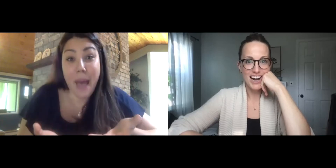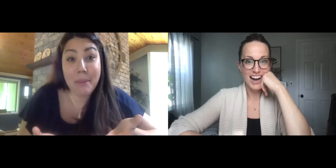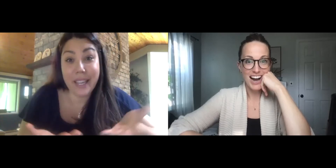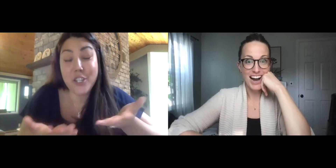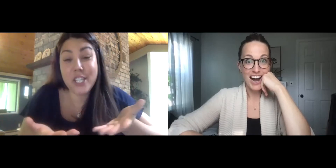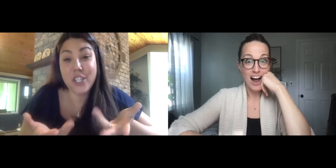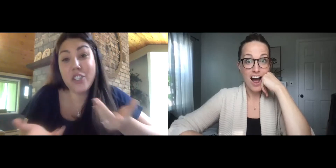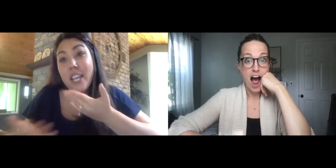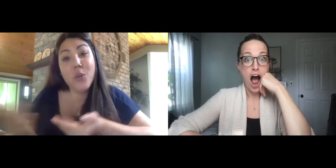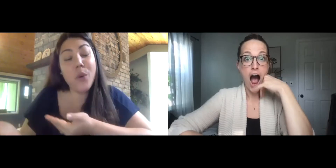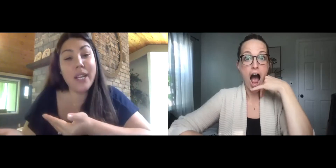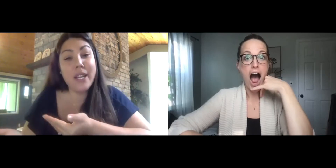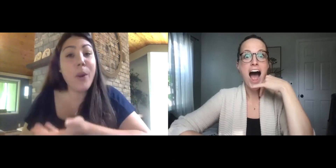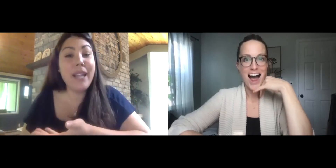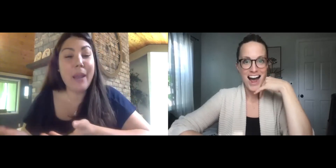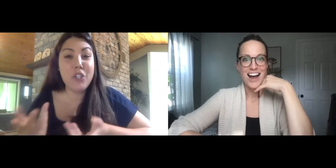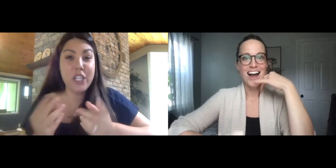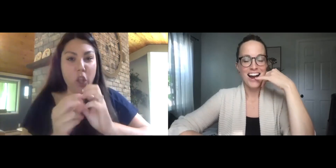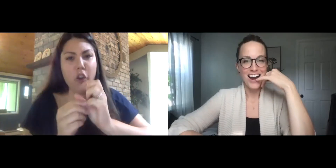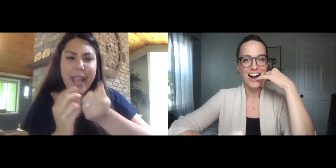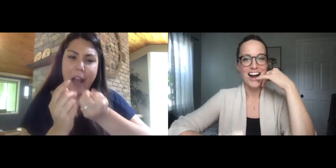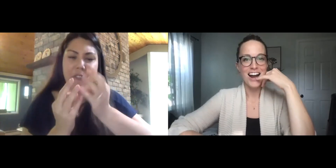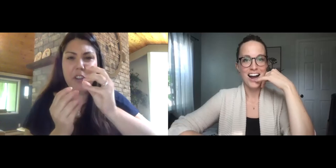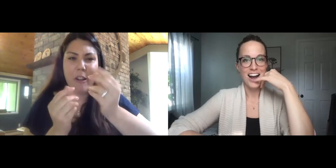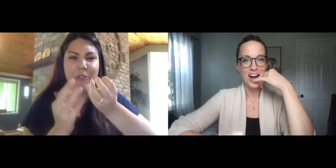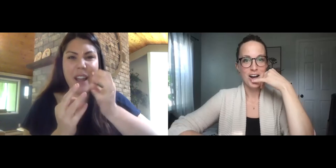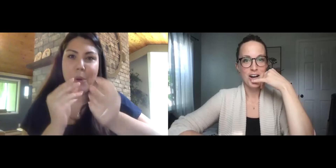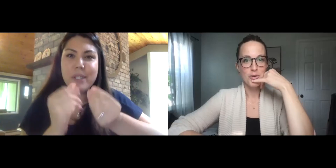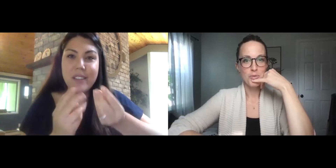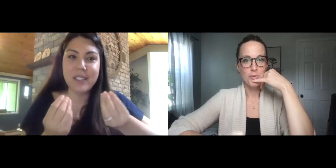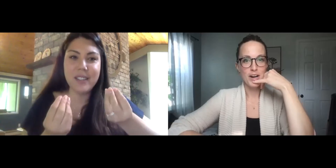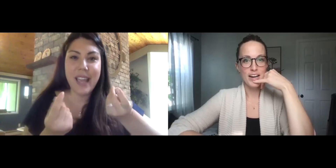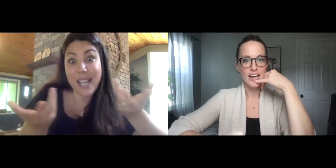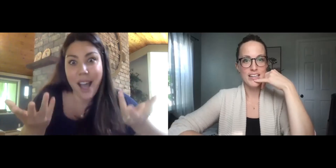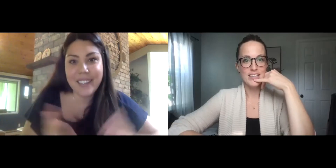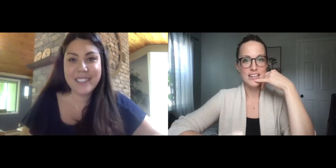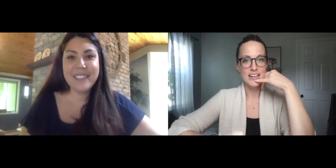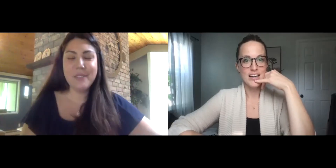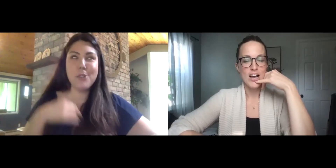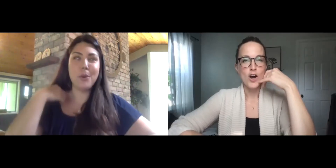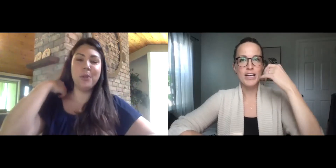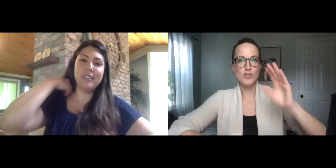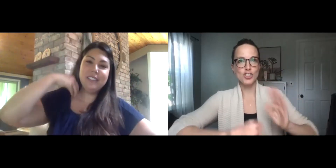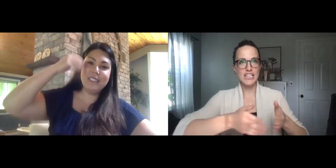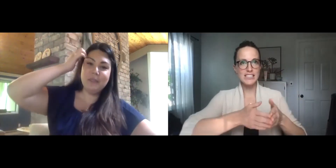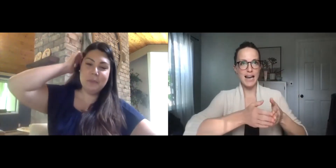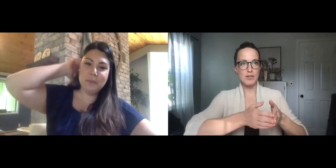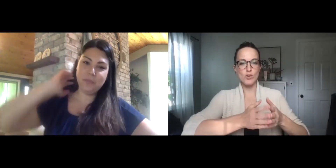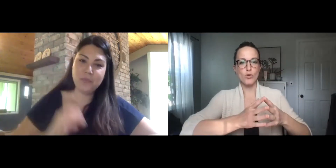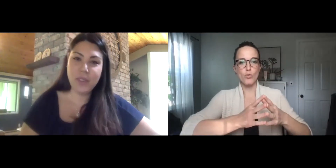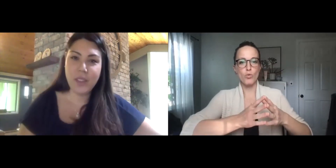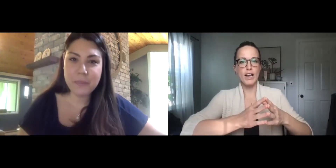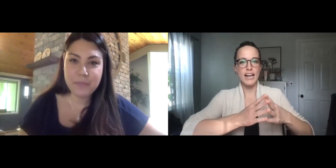she's babbling, like she's just like you would in spoken language. She's learning how to figure out her fine motor skills and sign. Just so cool. Okay, so she's 9